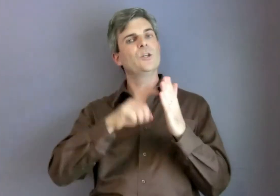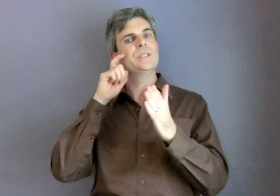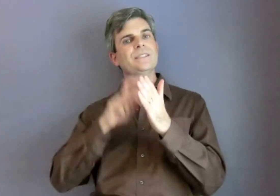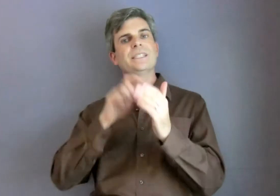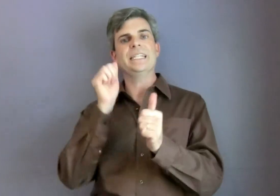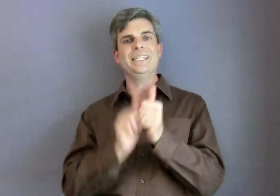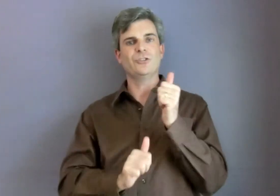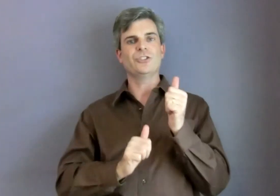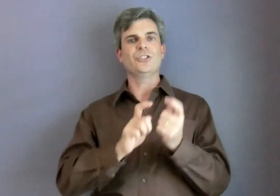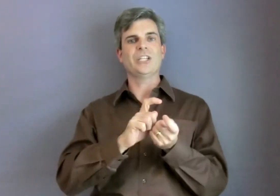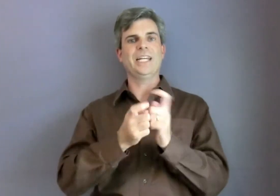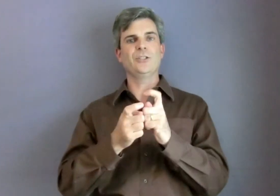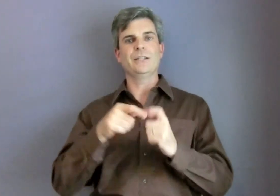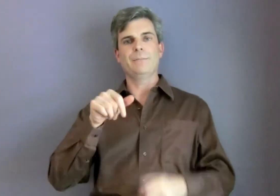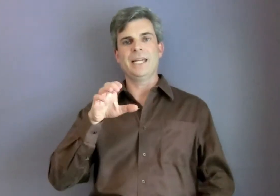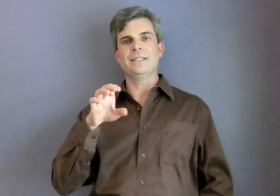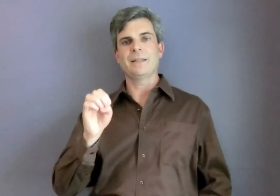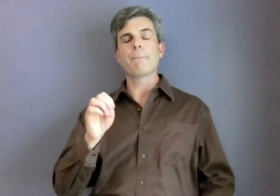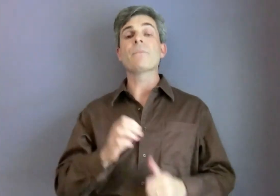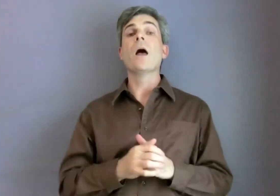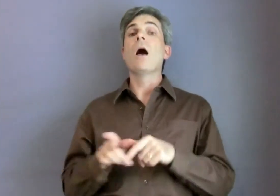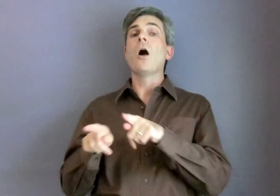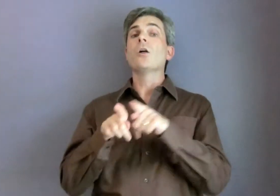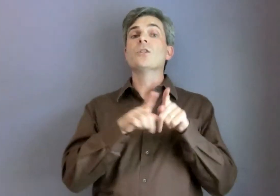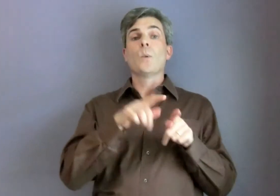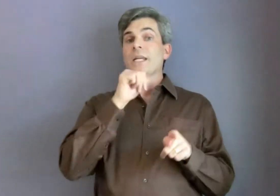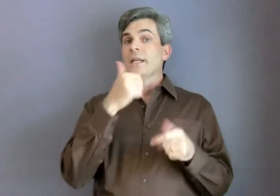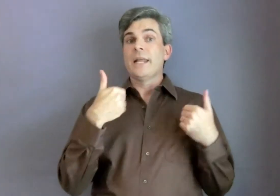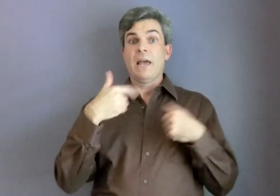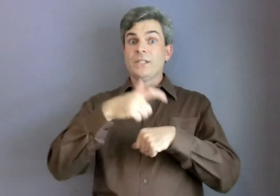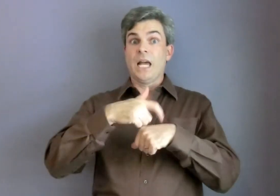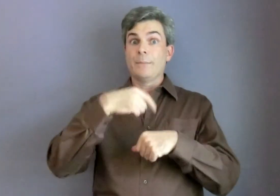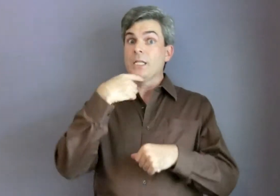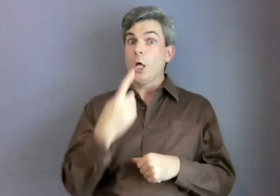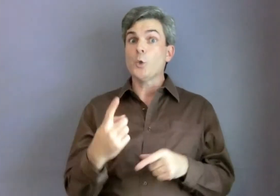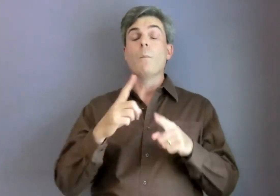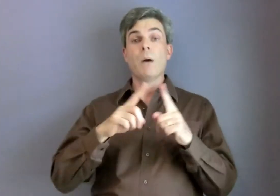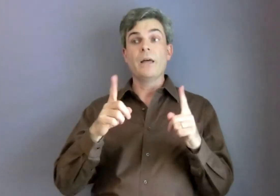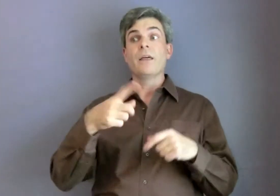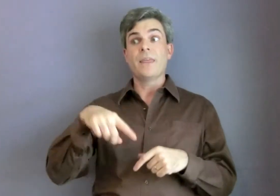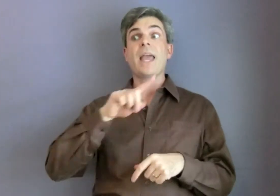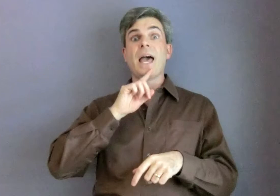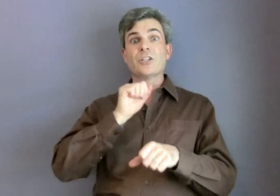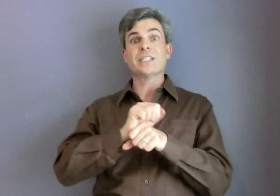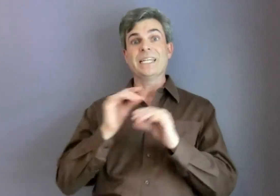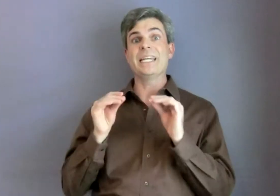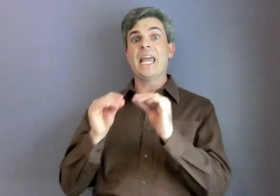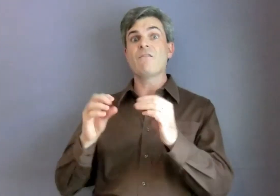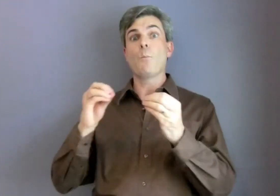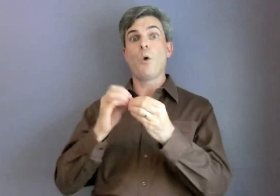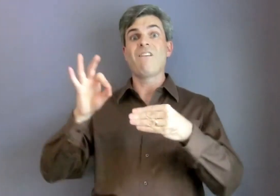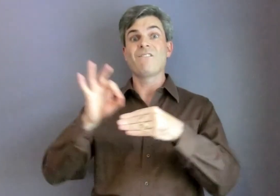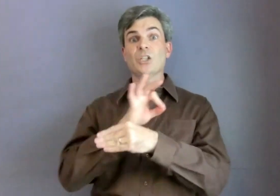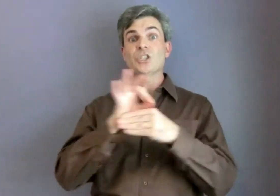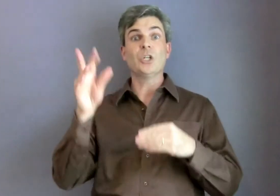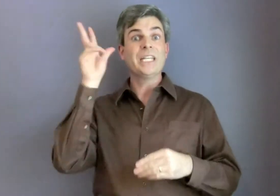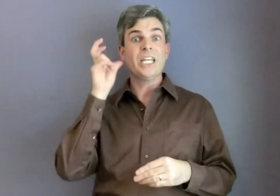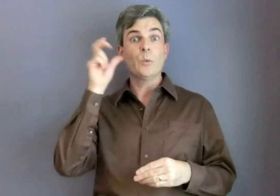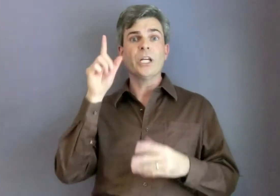talk, is they've restored functional hearing to thousands of deaf people. I could tell you the story, but there was going to be an abandoned technology when